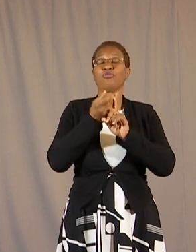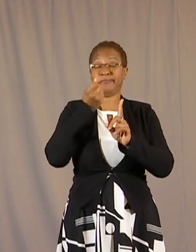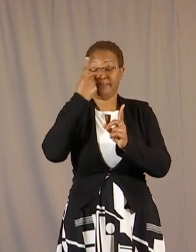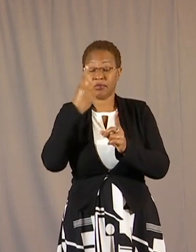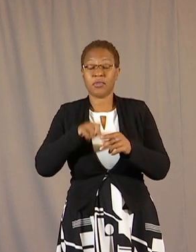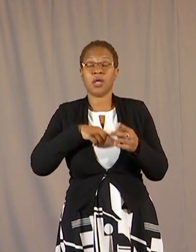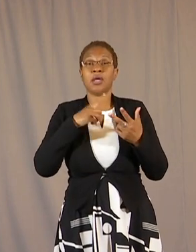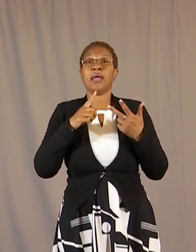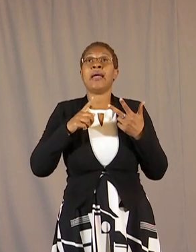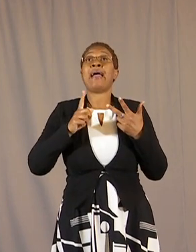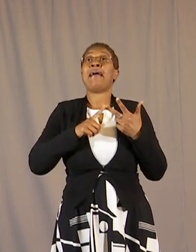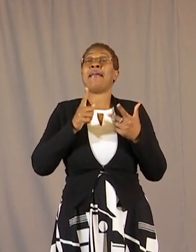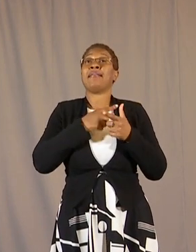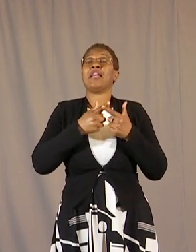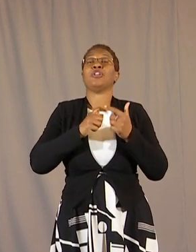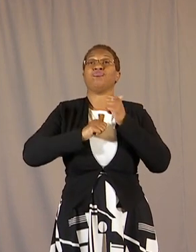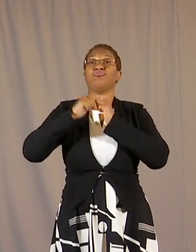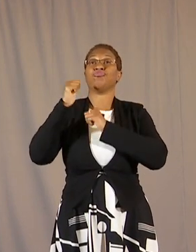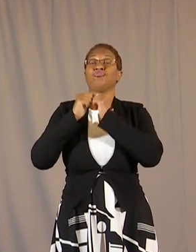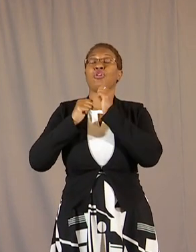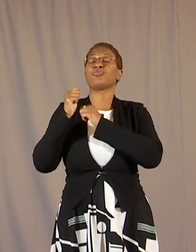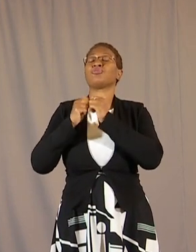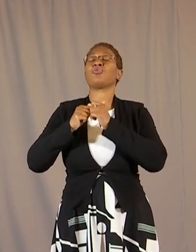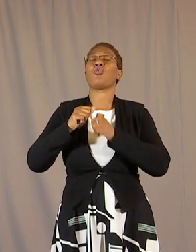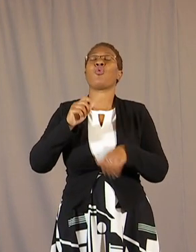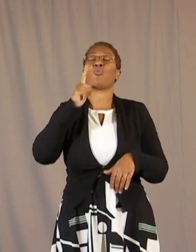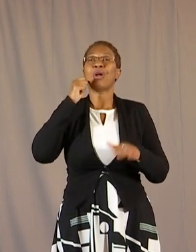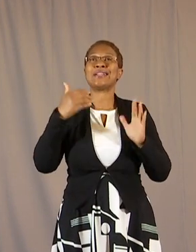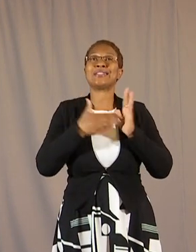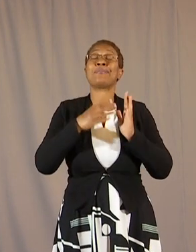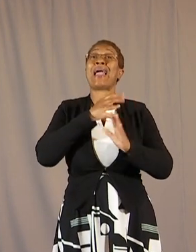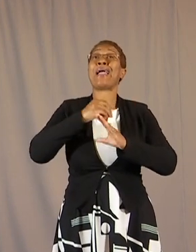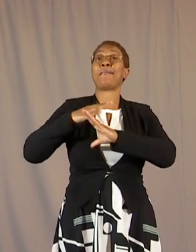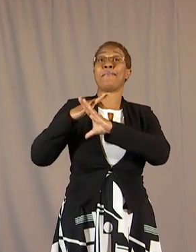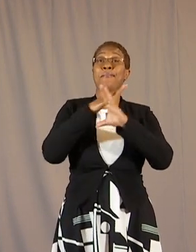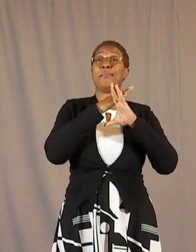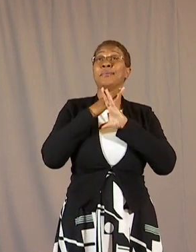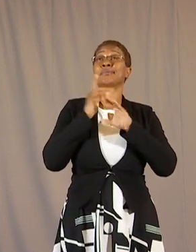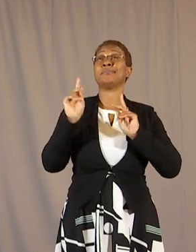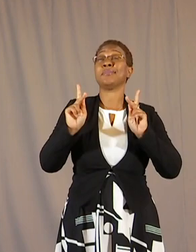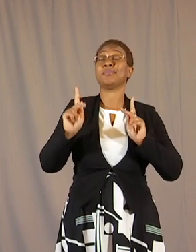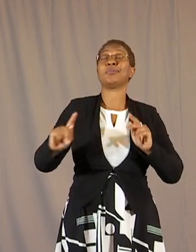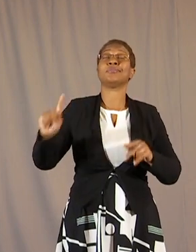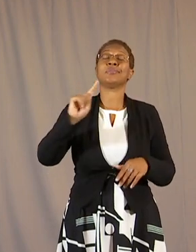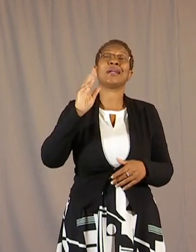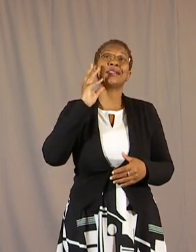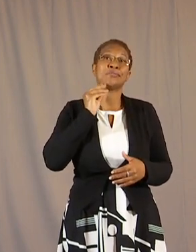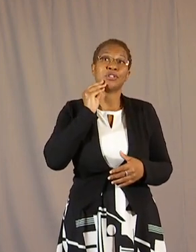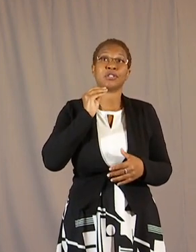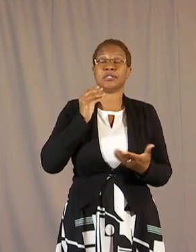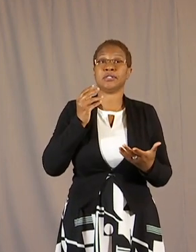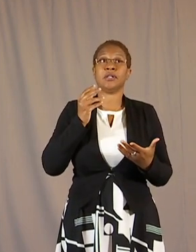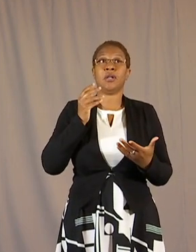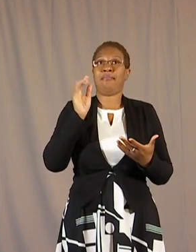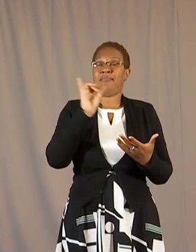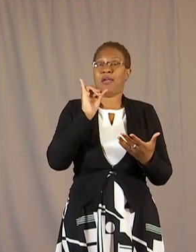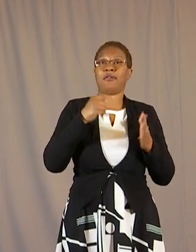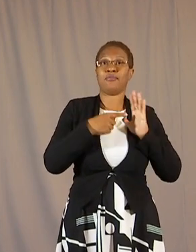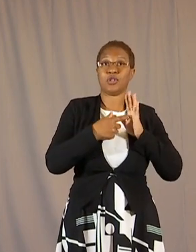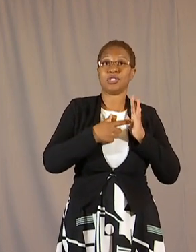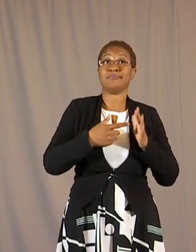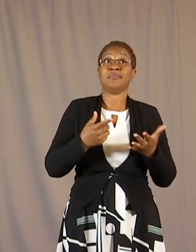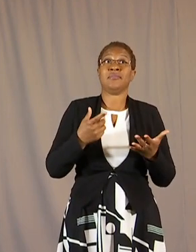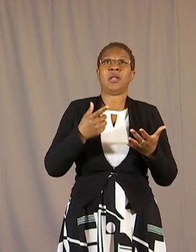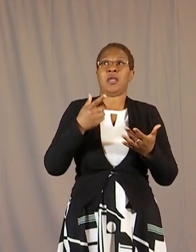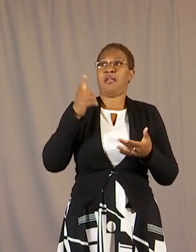structural racism, the structural barriers that many individuals experience, making testing free, making it not